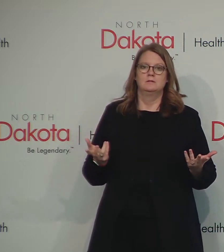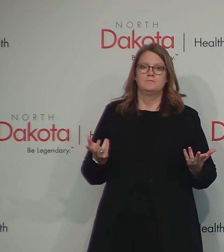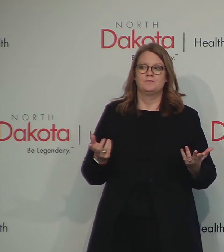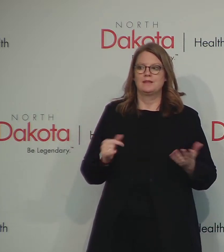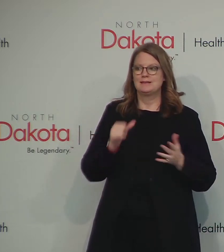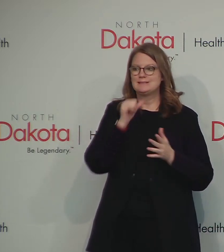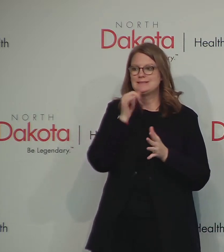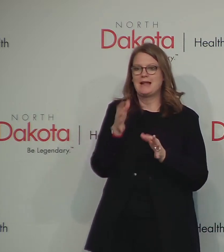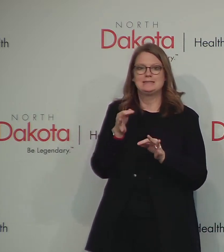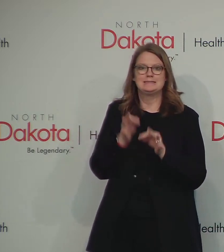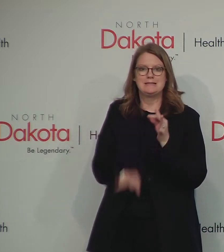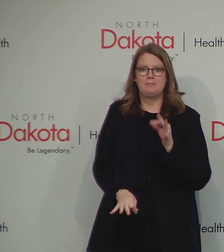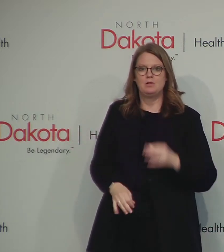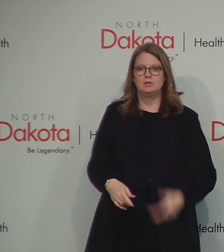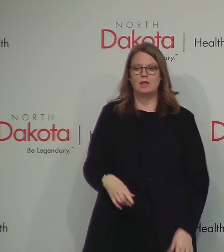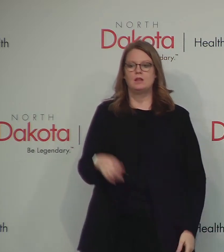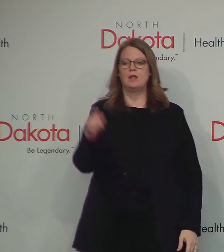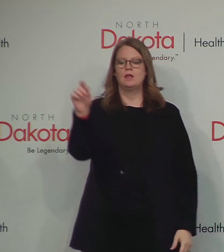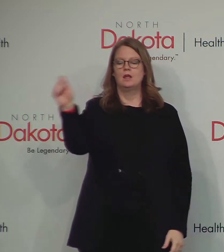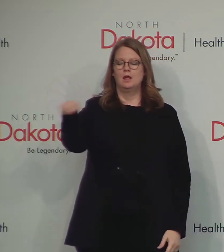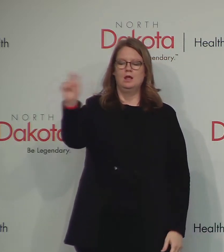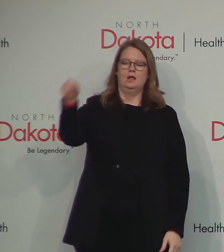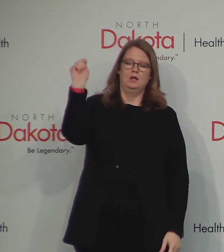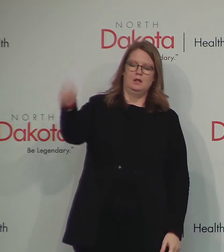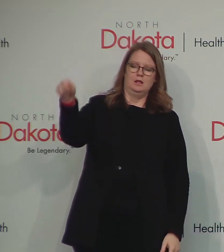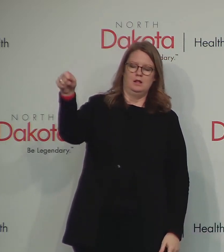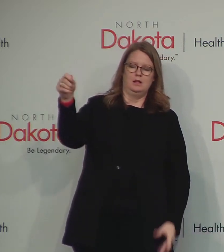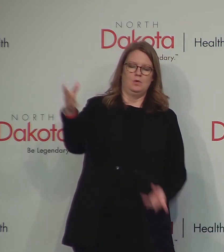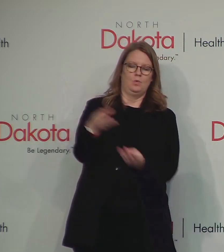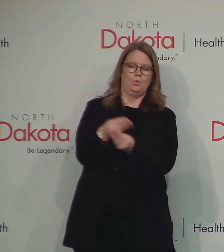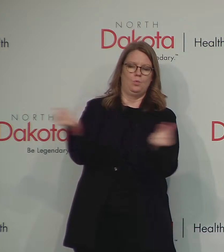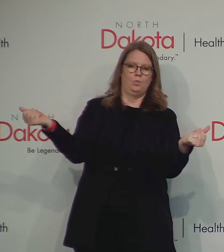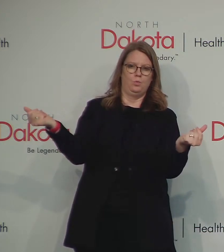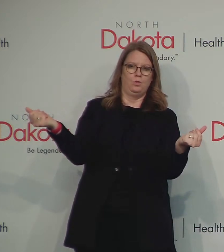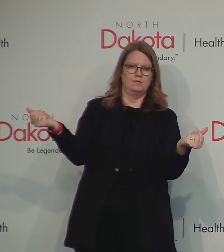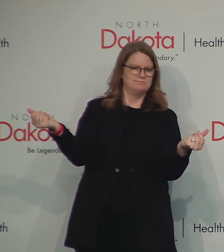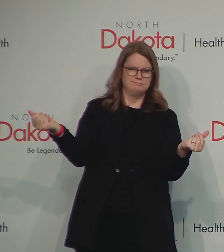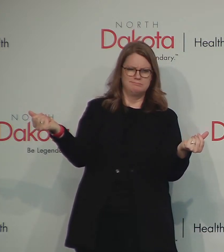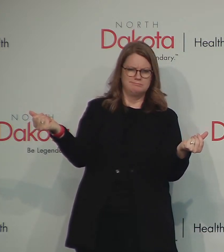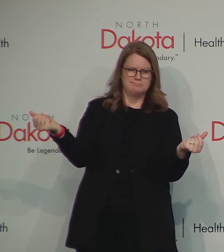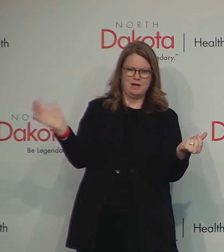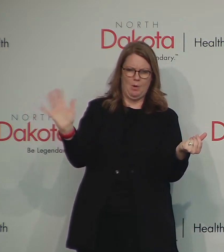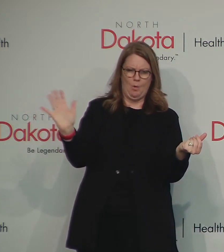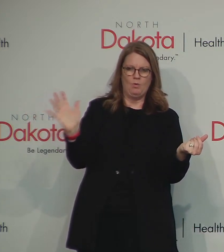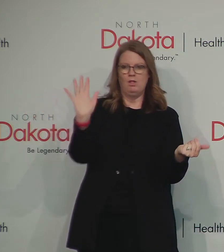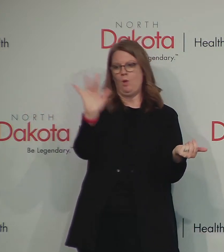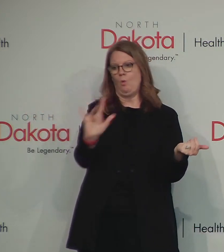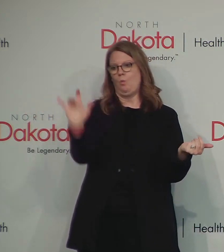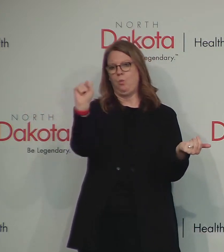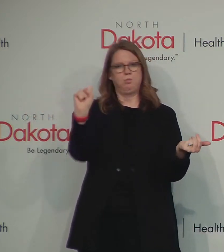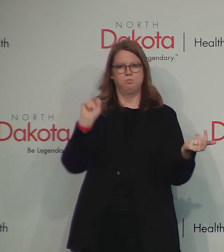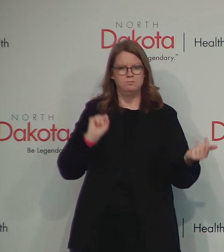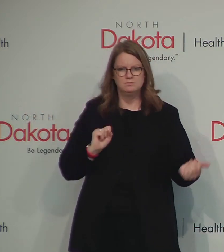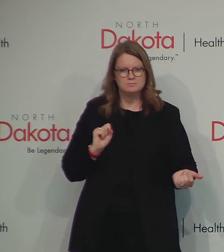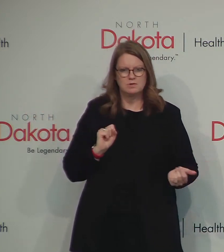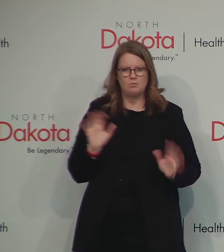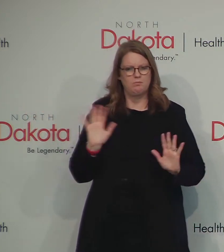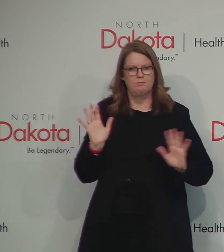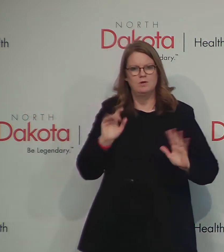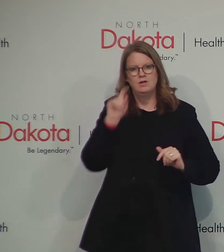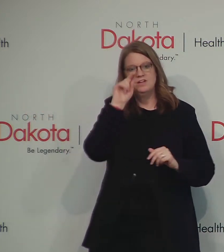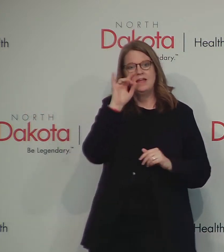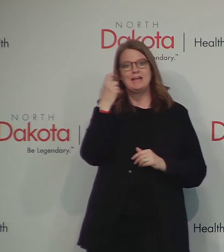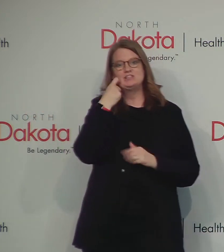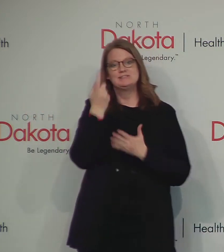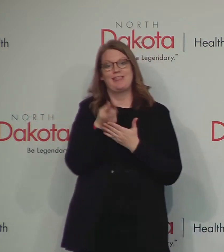thing. You can't wave a wand and say, I'm going to make that go away, when in fact we're deeply integrated between the two. And just last